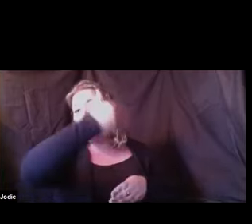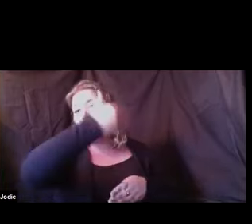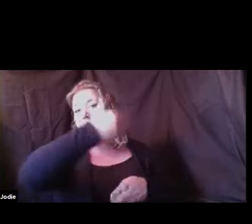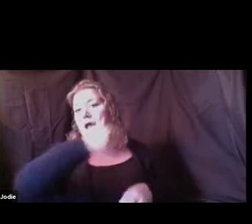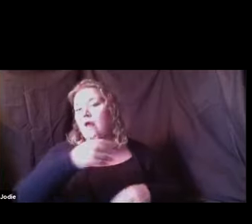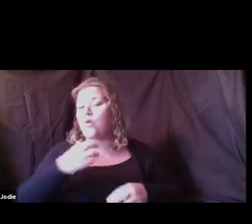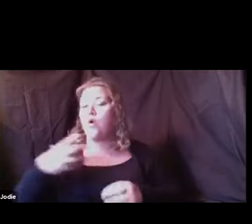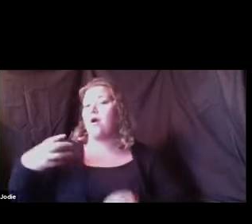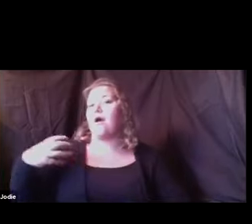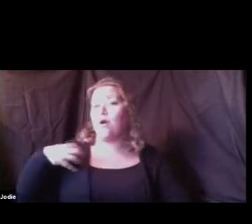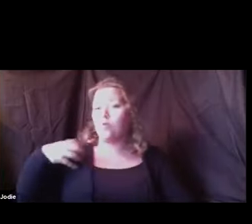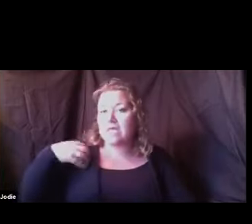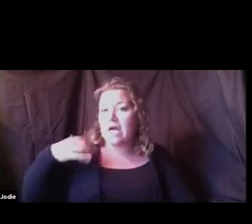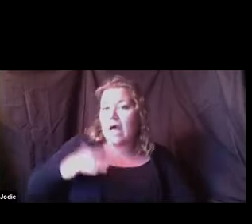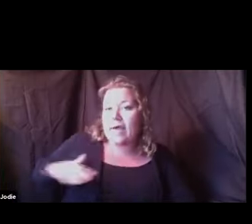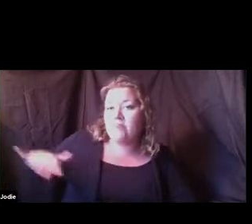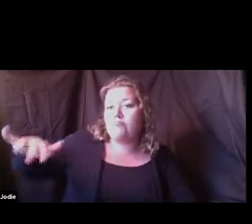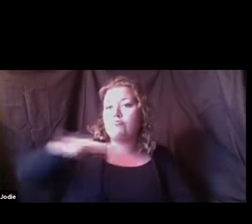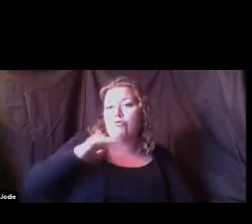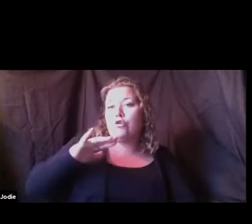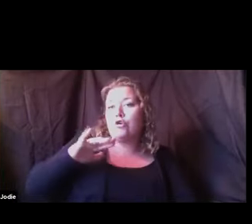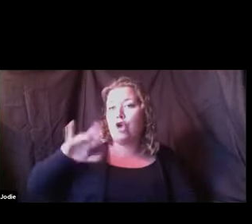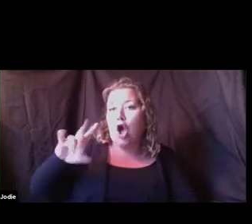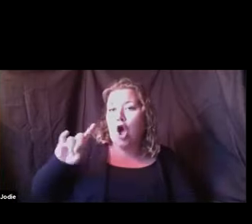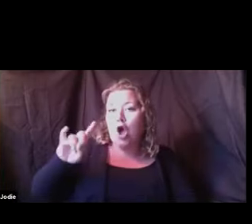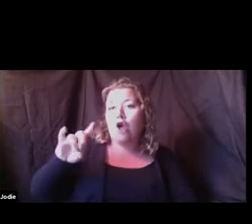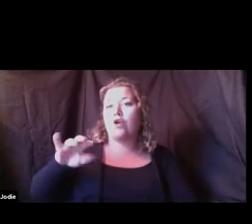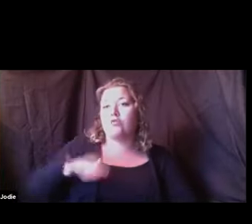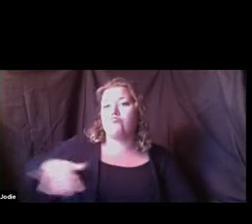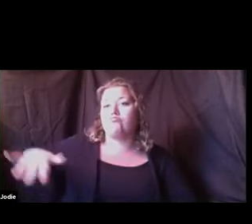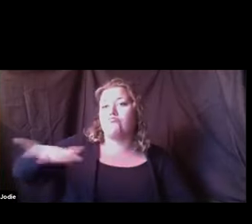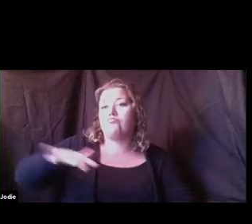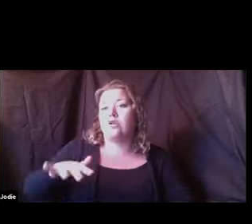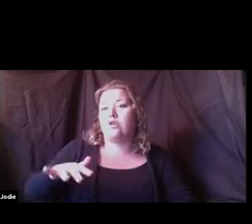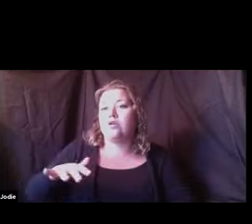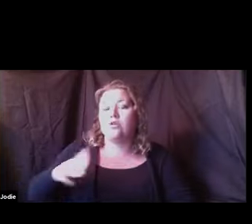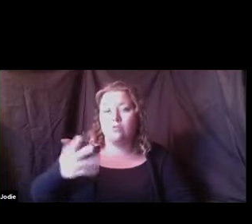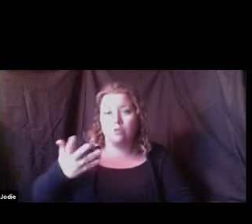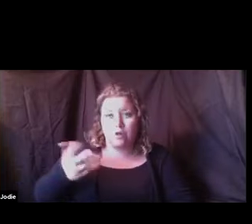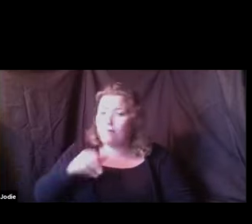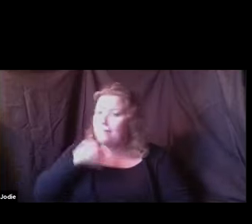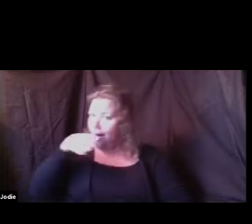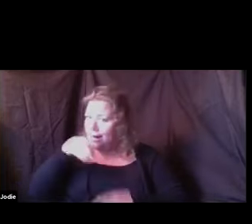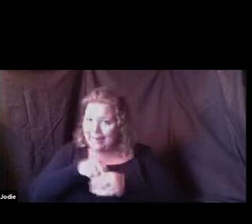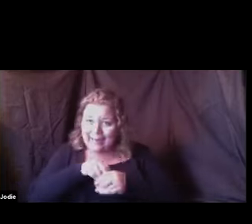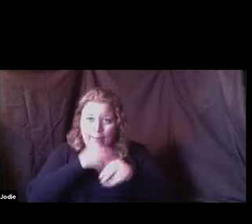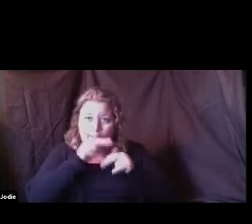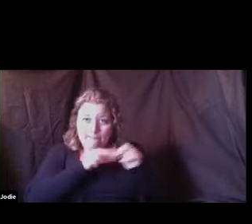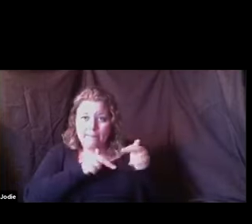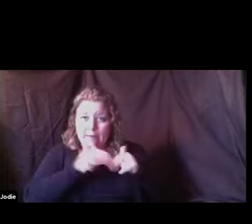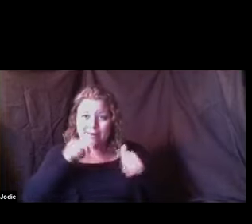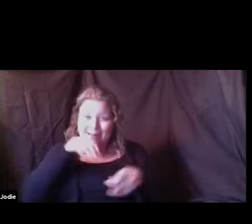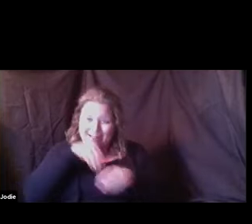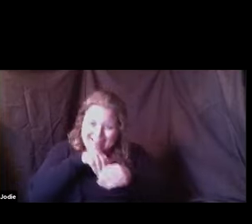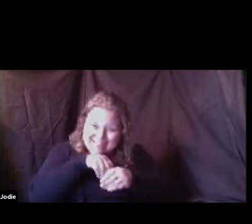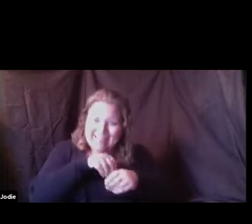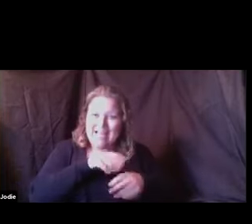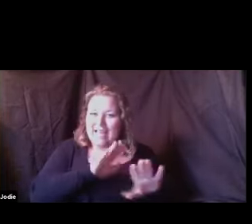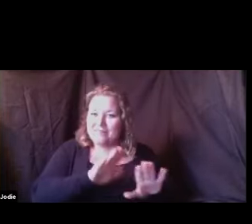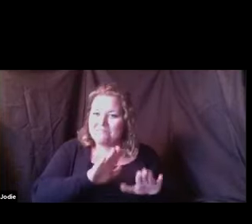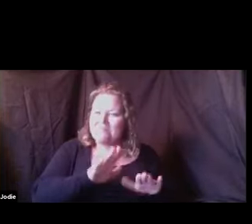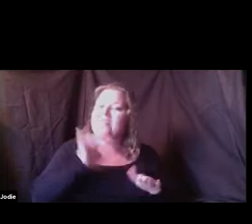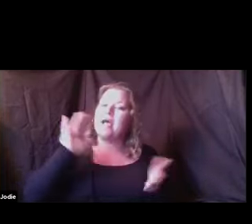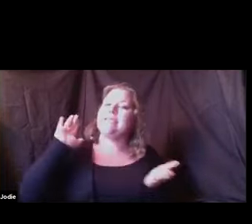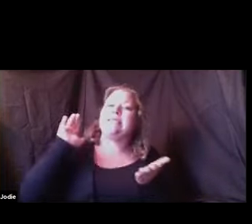on the cement in front of the garage. So the fact that it is not in an enclosed space indoors decreases the